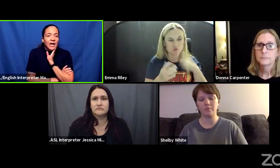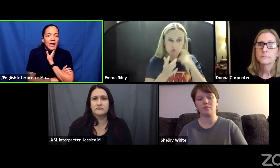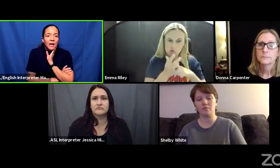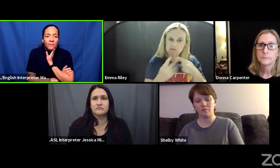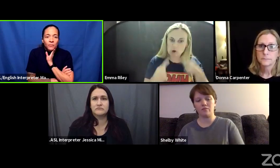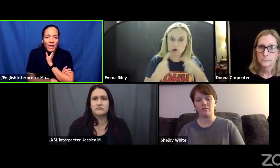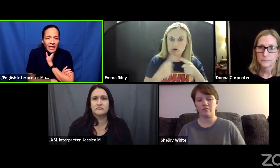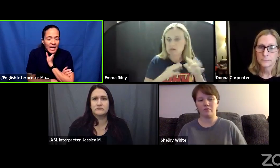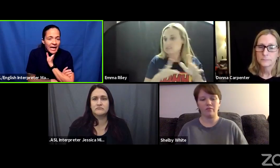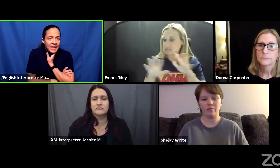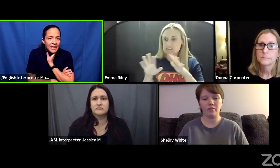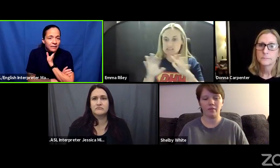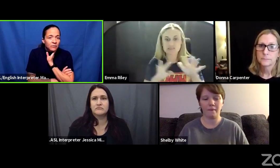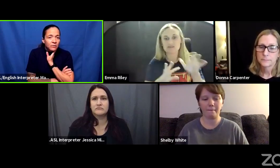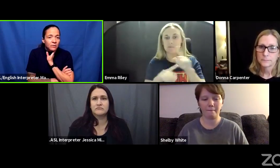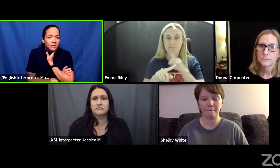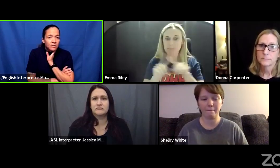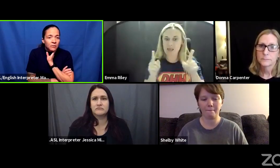deaf,